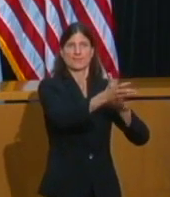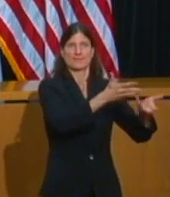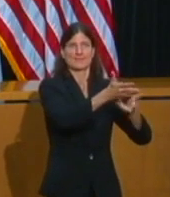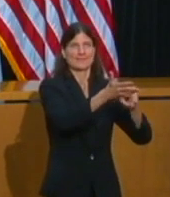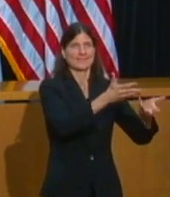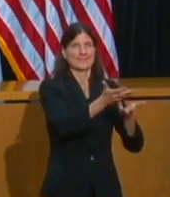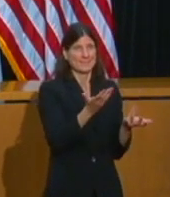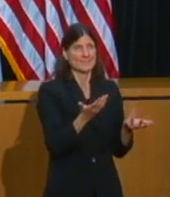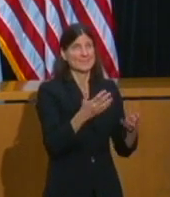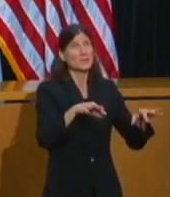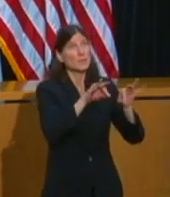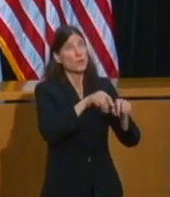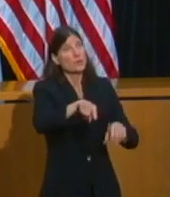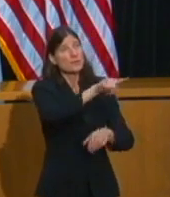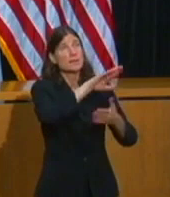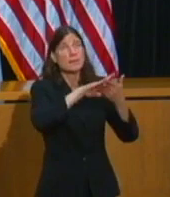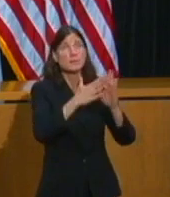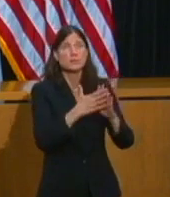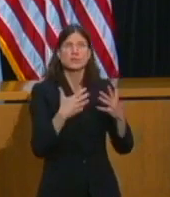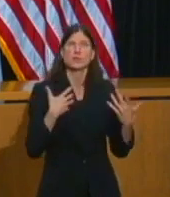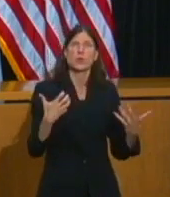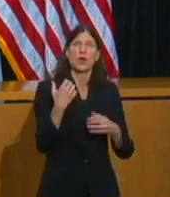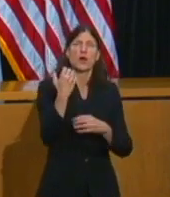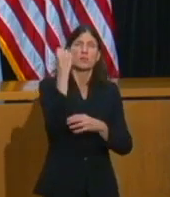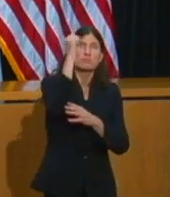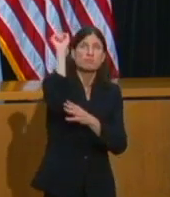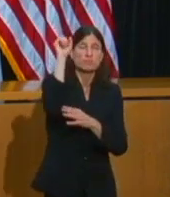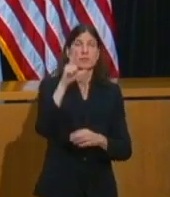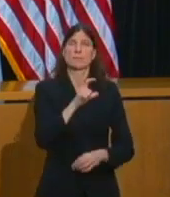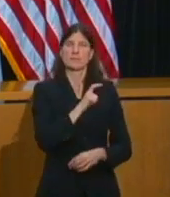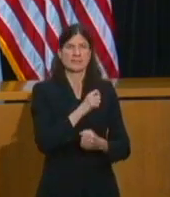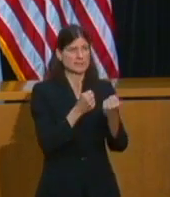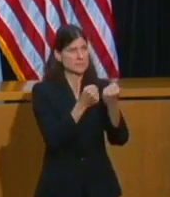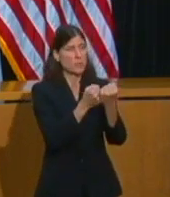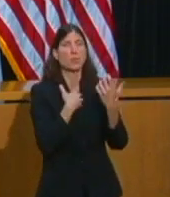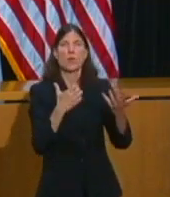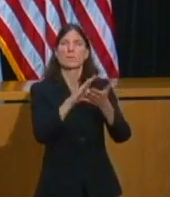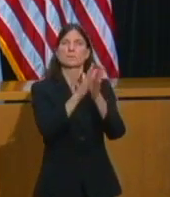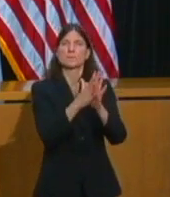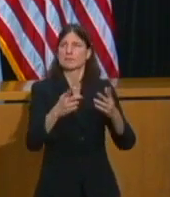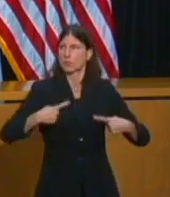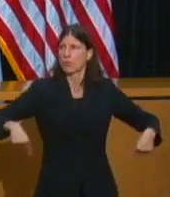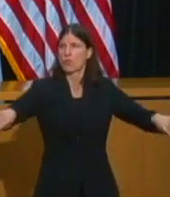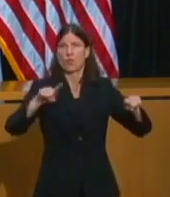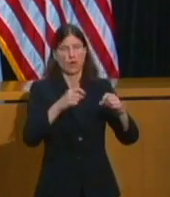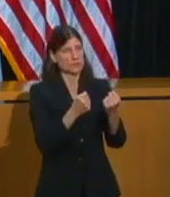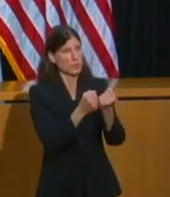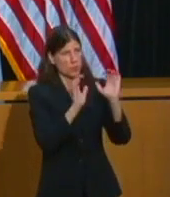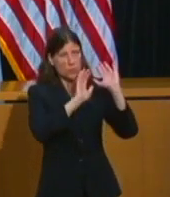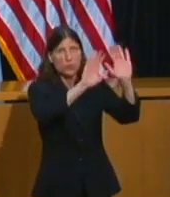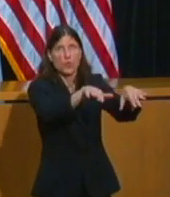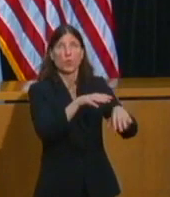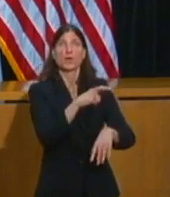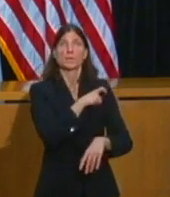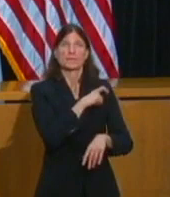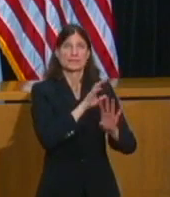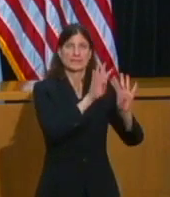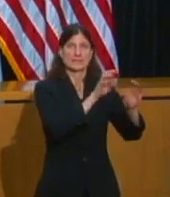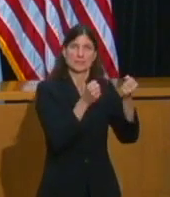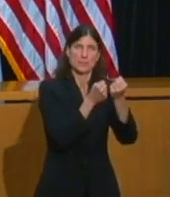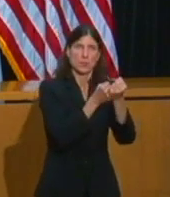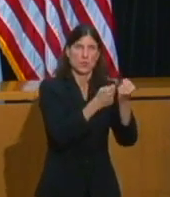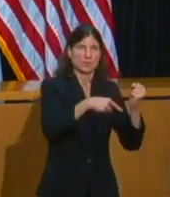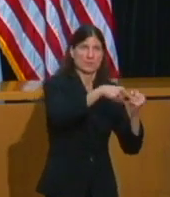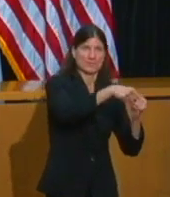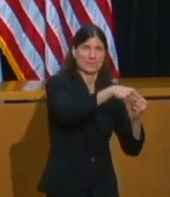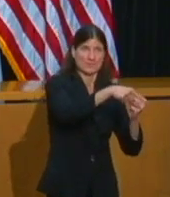these protests, these demonstrations are peaceful and safe, not just for the law enforcement who are there, but for the people who go